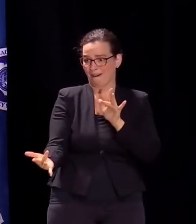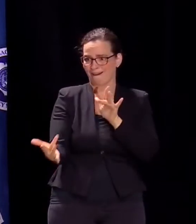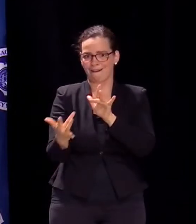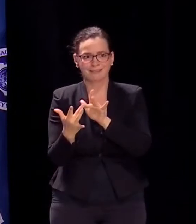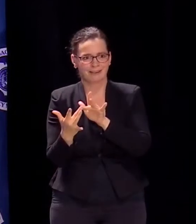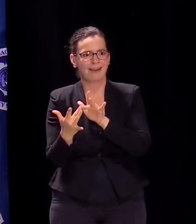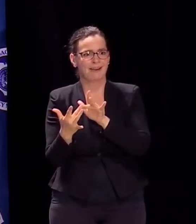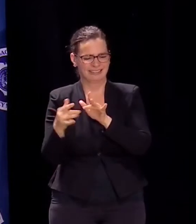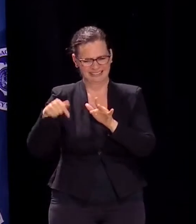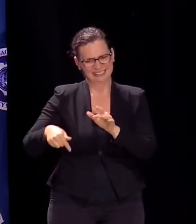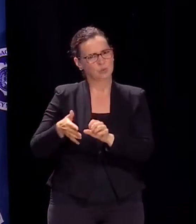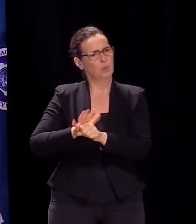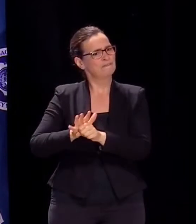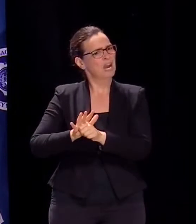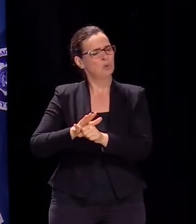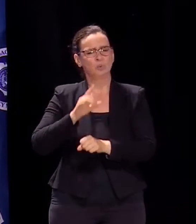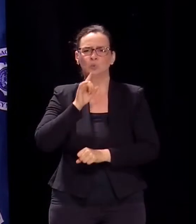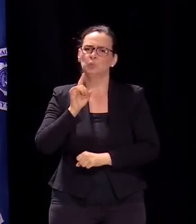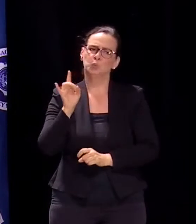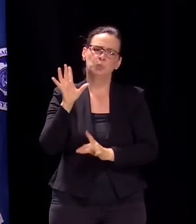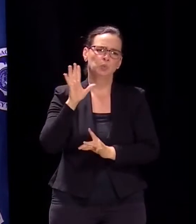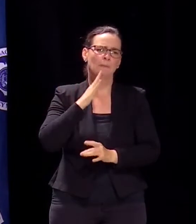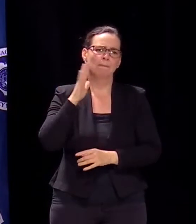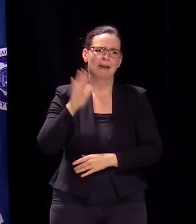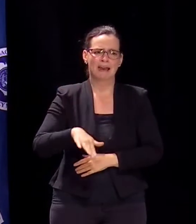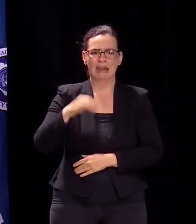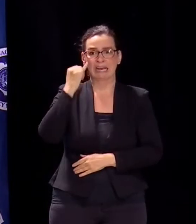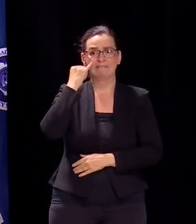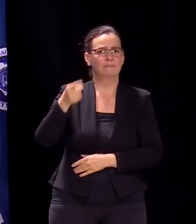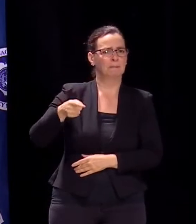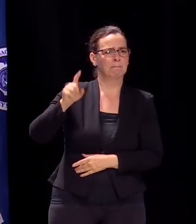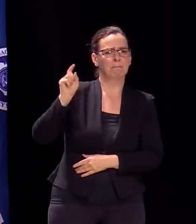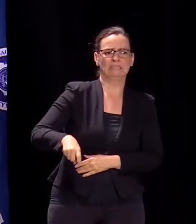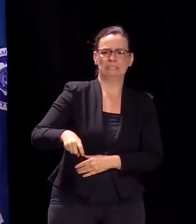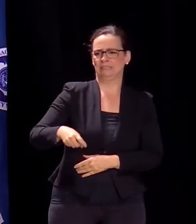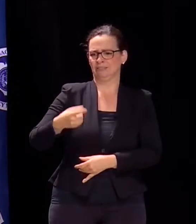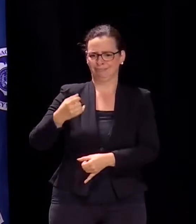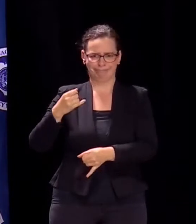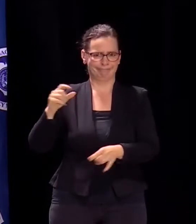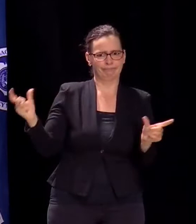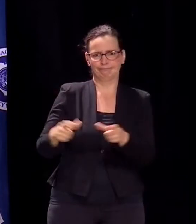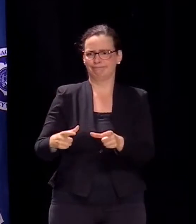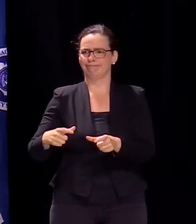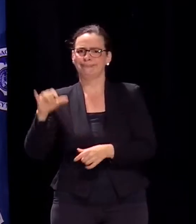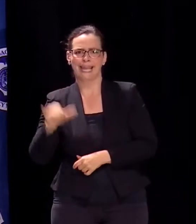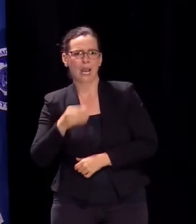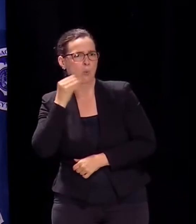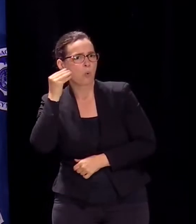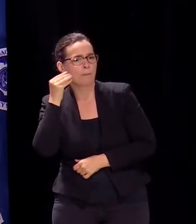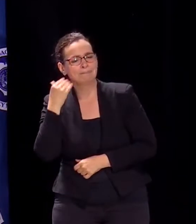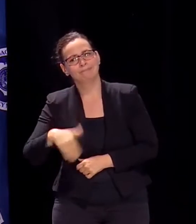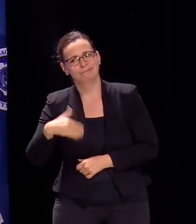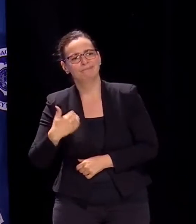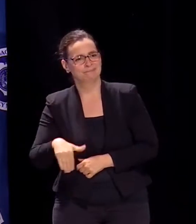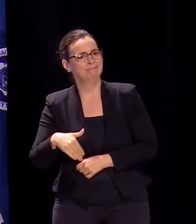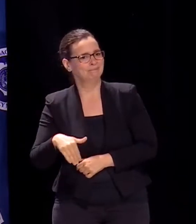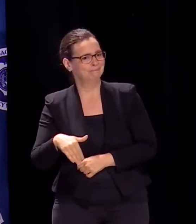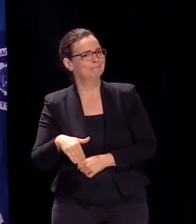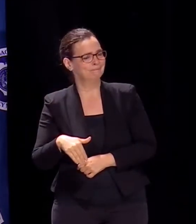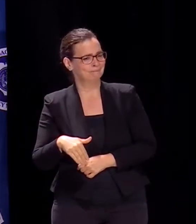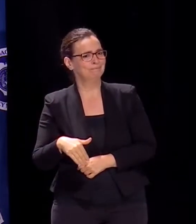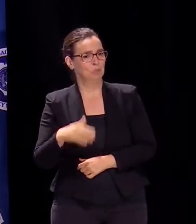it gets in facilities. We've seen this happen recently again. We've seen this happen through our senior facilities, our